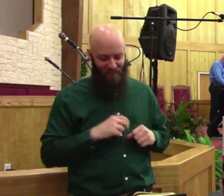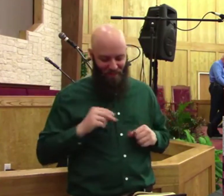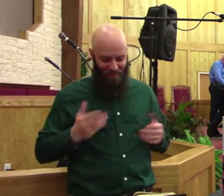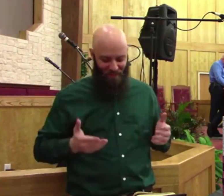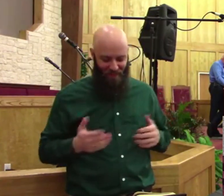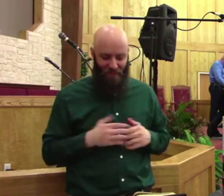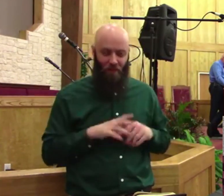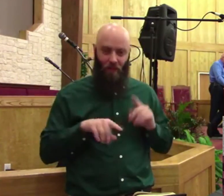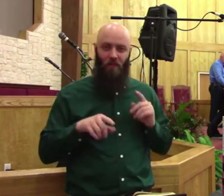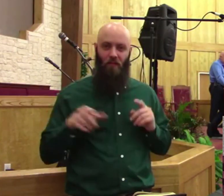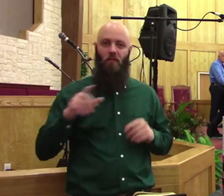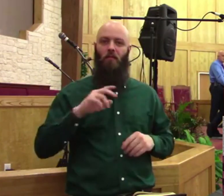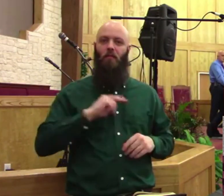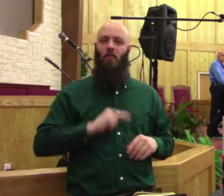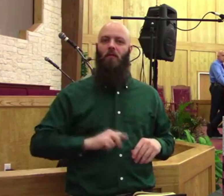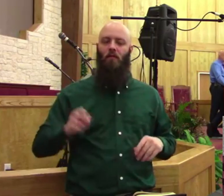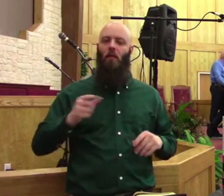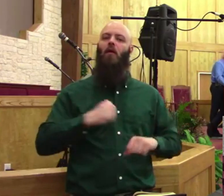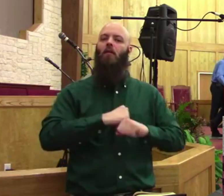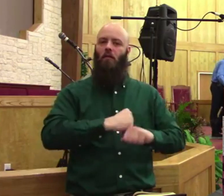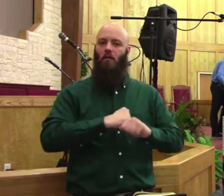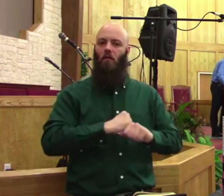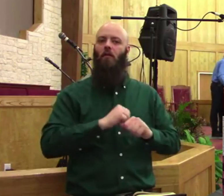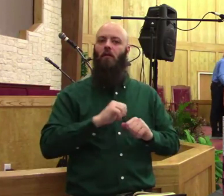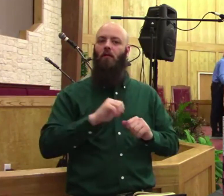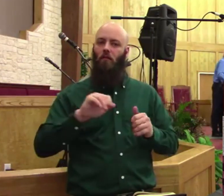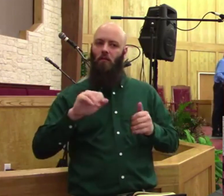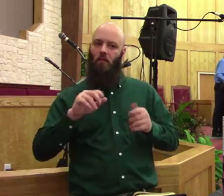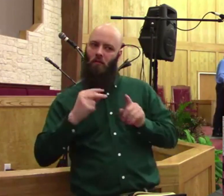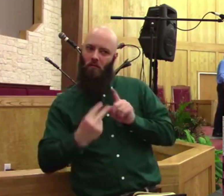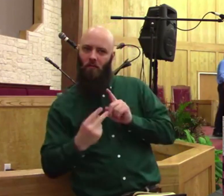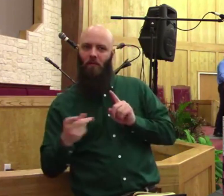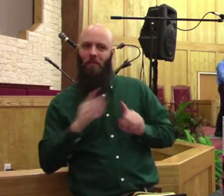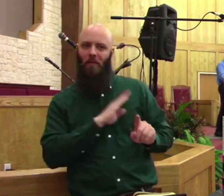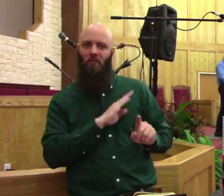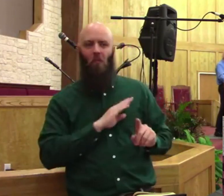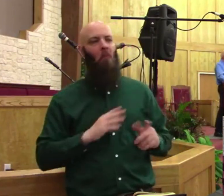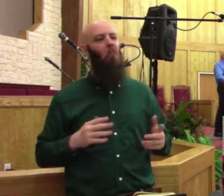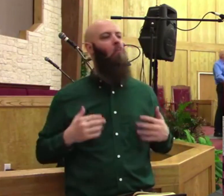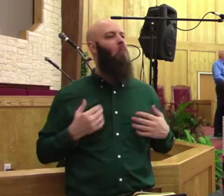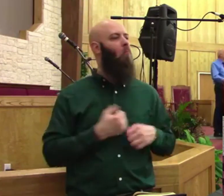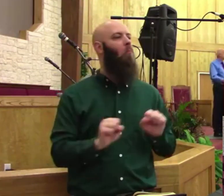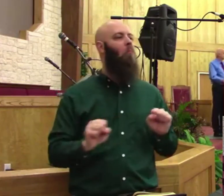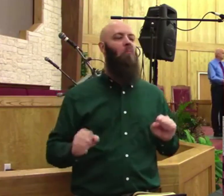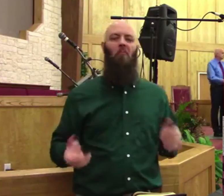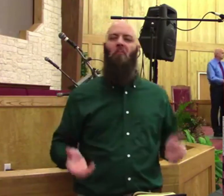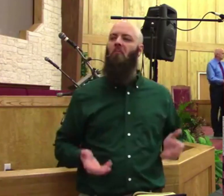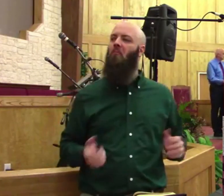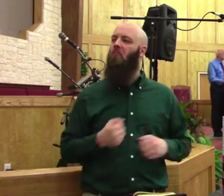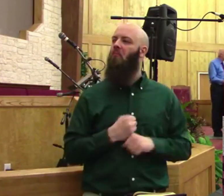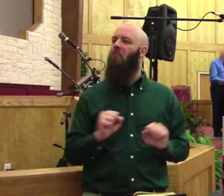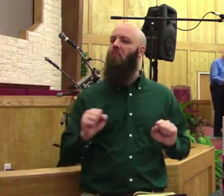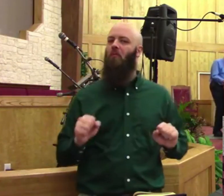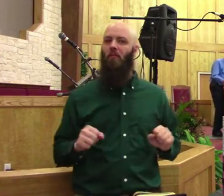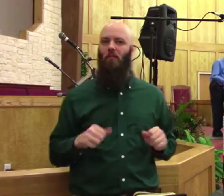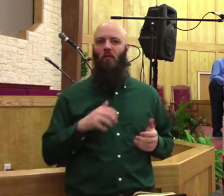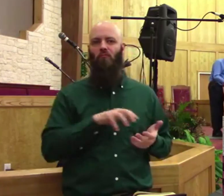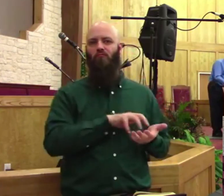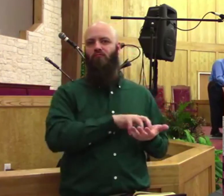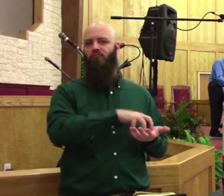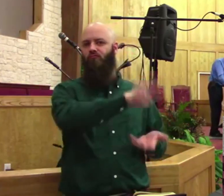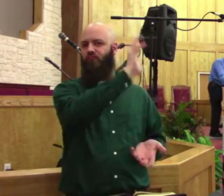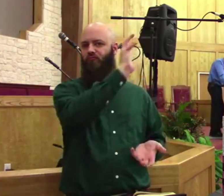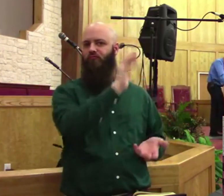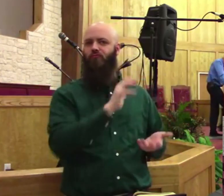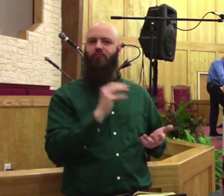far as Belshazzar was concerned, as far as the people were concerned. They had stores of food. They could last